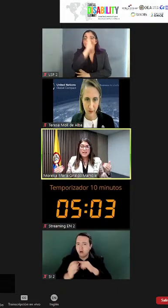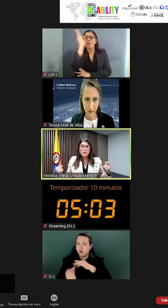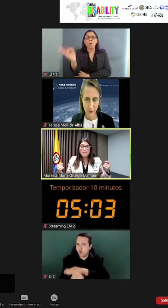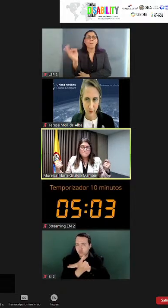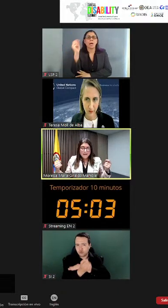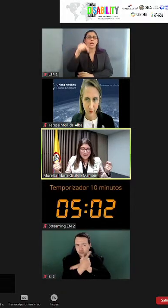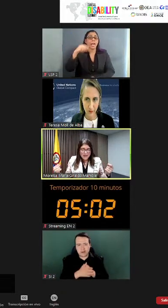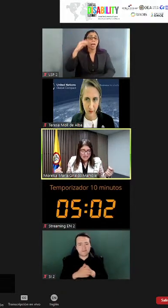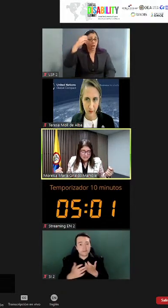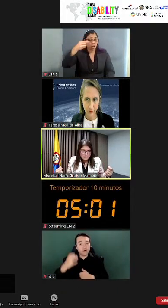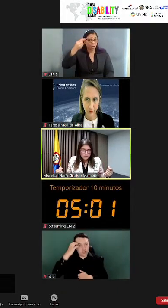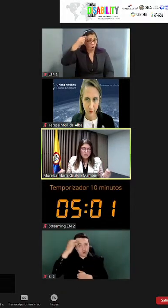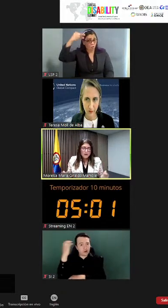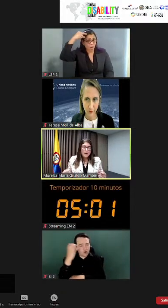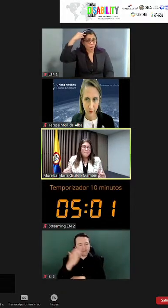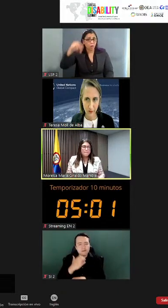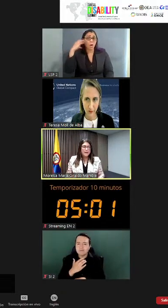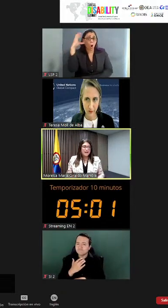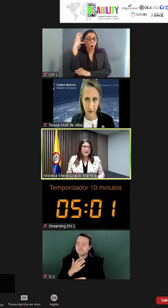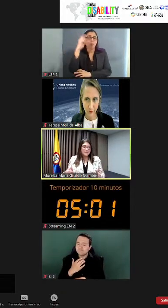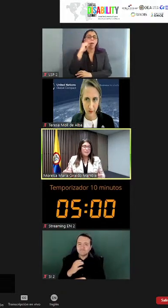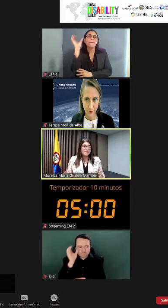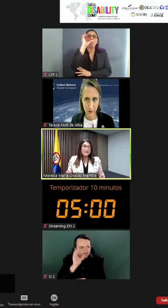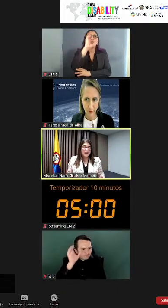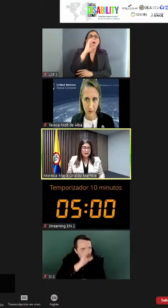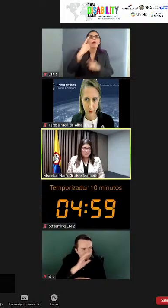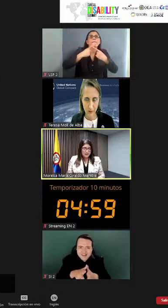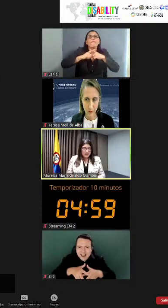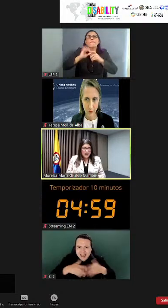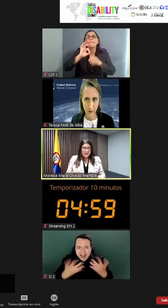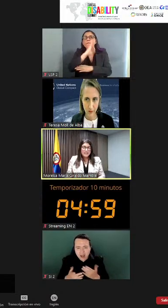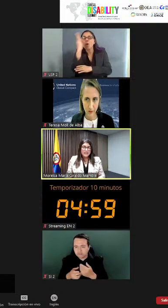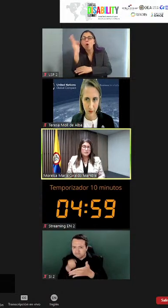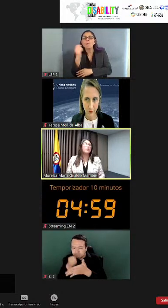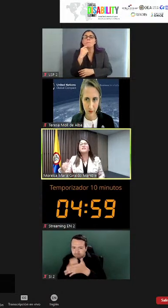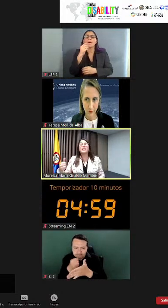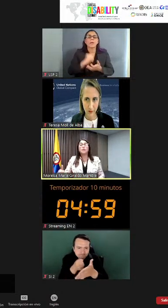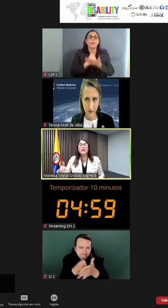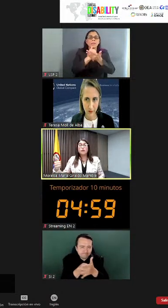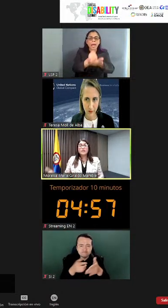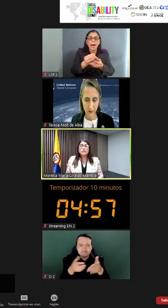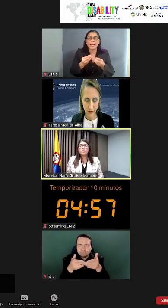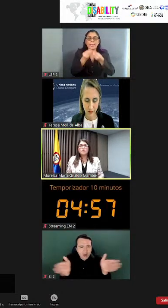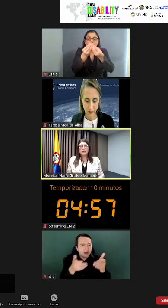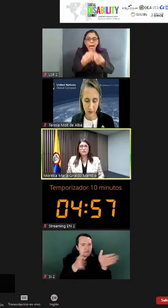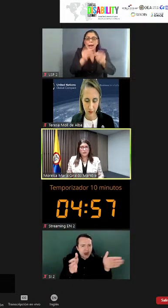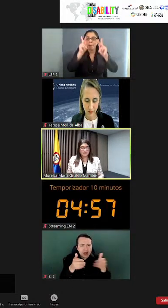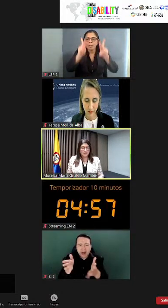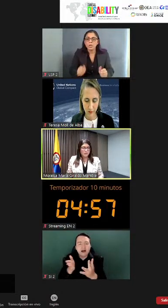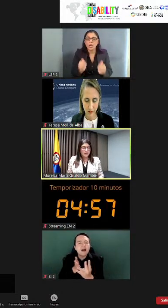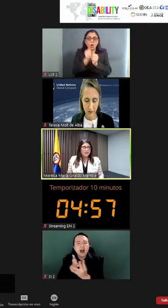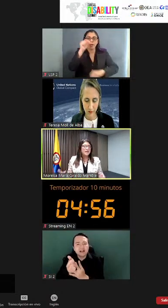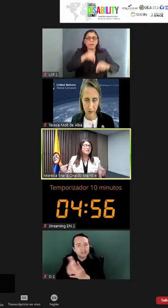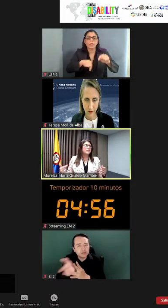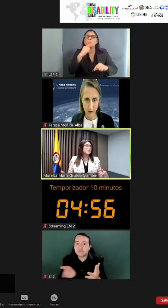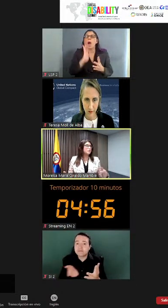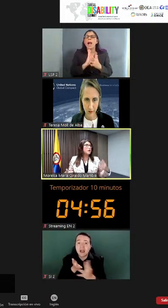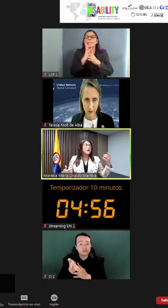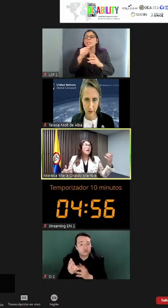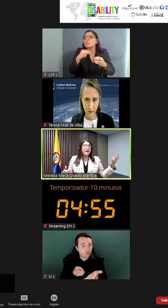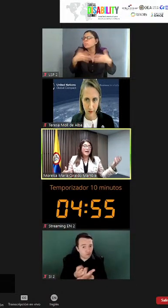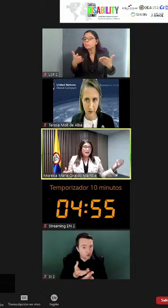employment the government has looked to carry out mechanisms to provide access access to